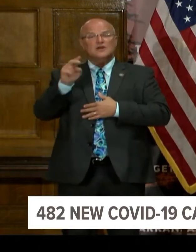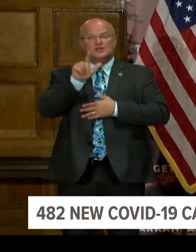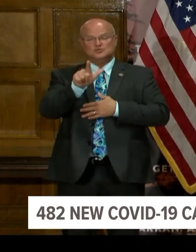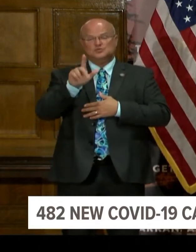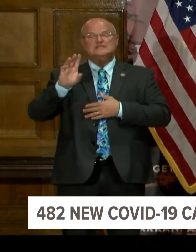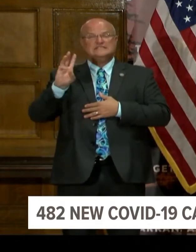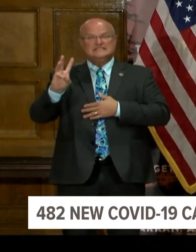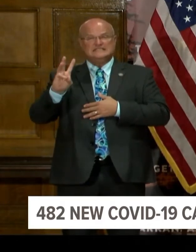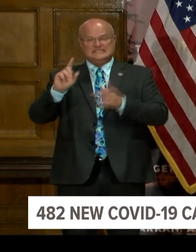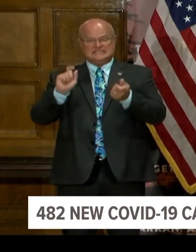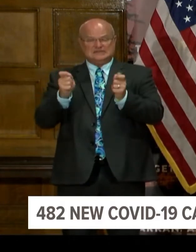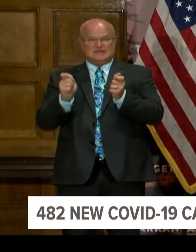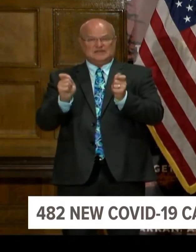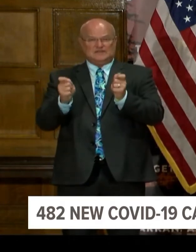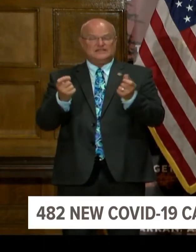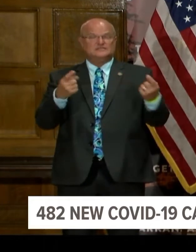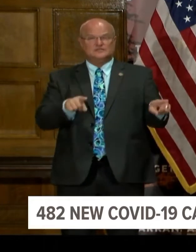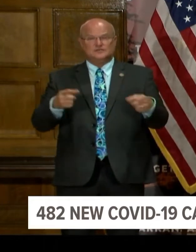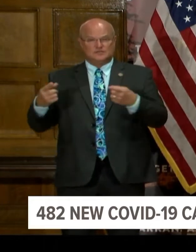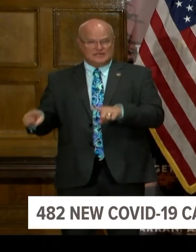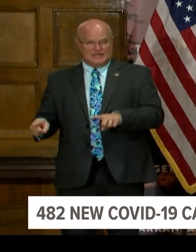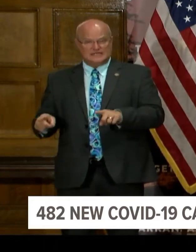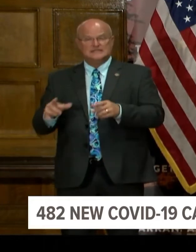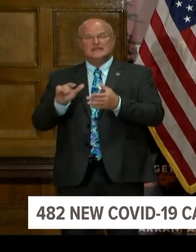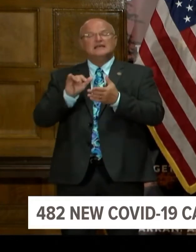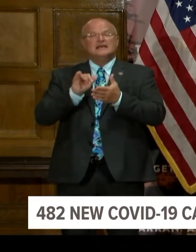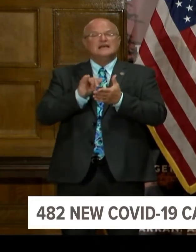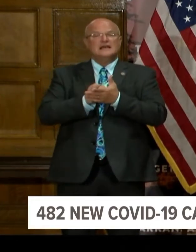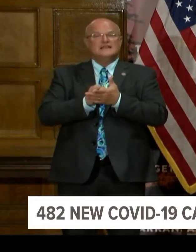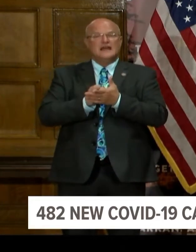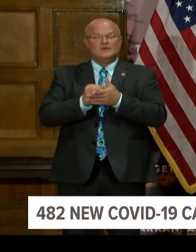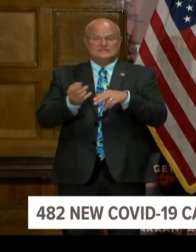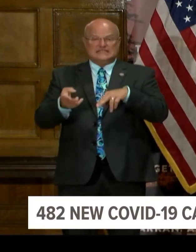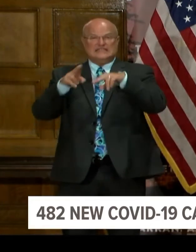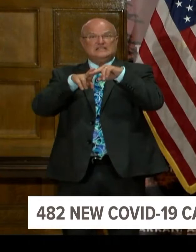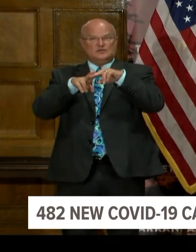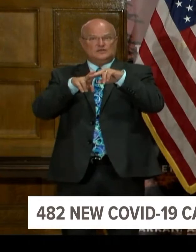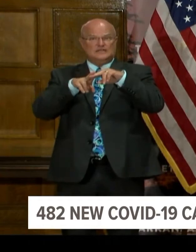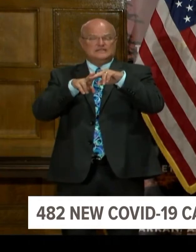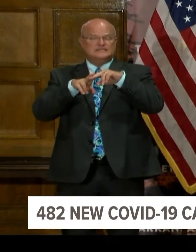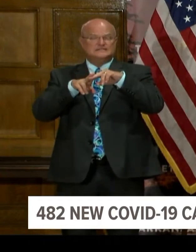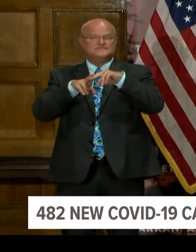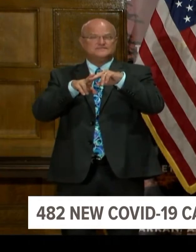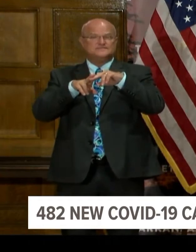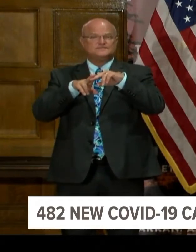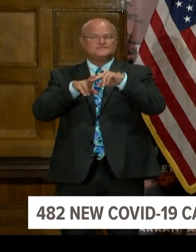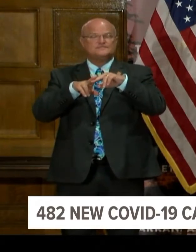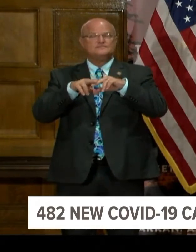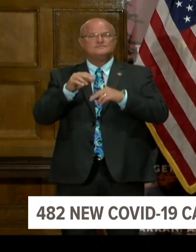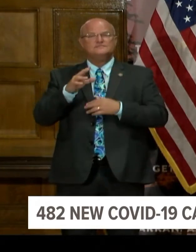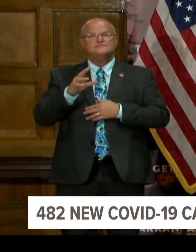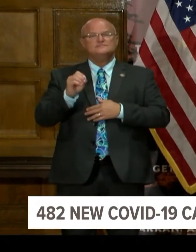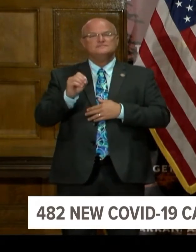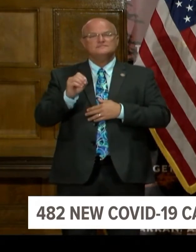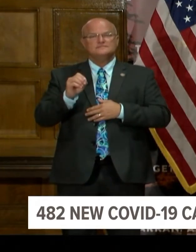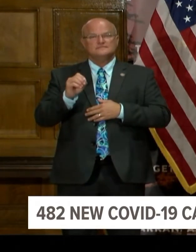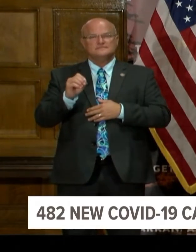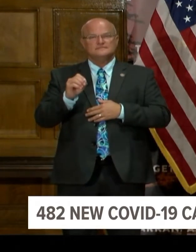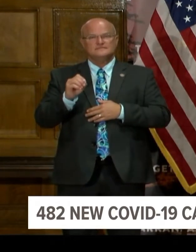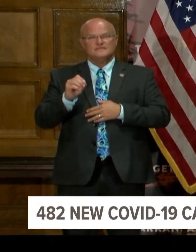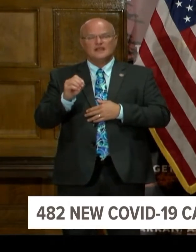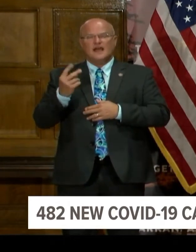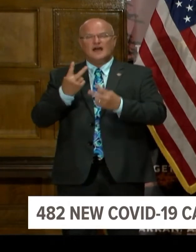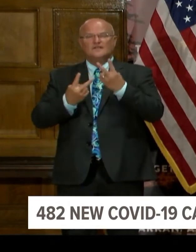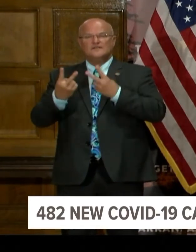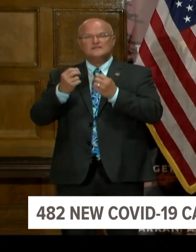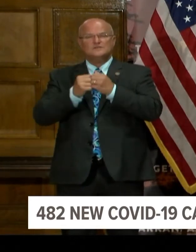26 of these modifications that took place. That was an increase over the previous weeks. And I've visited